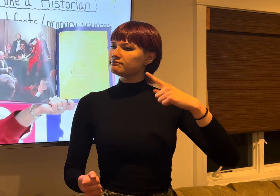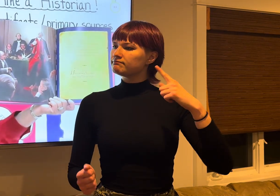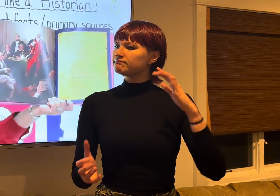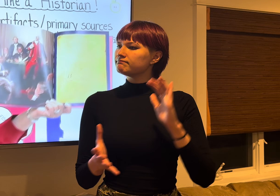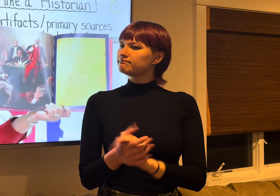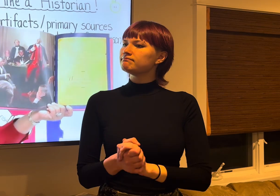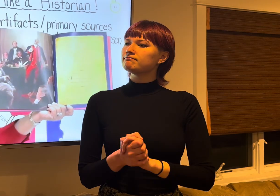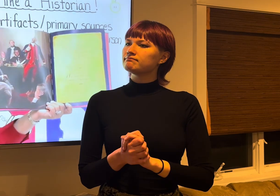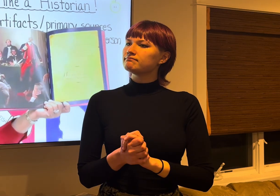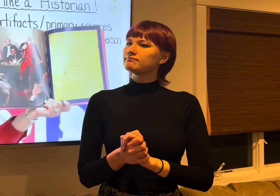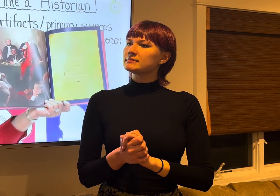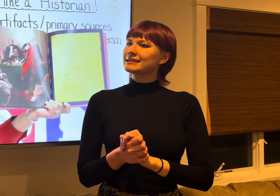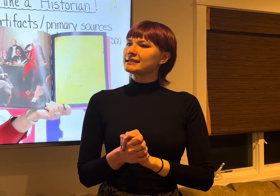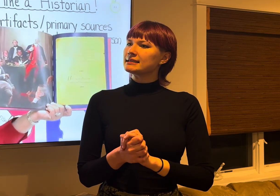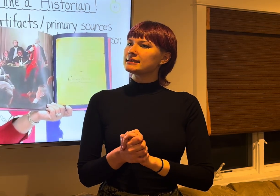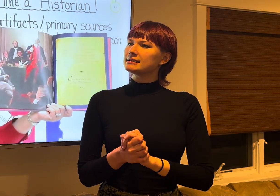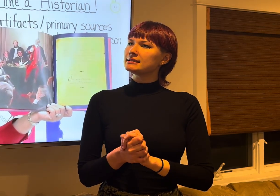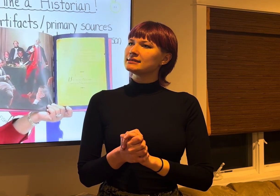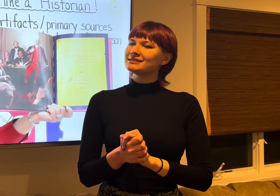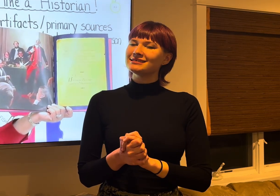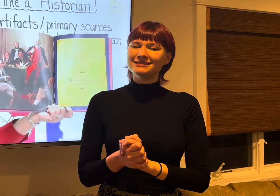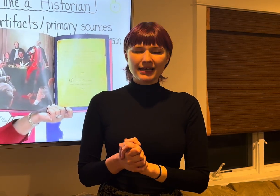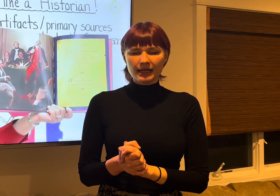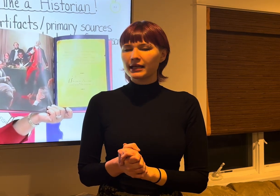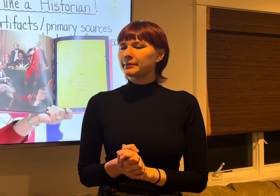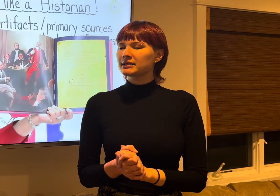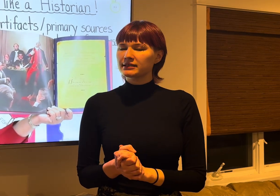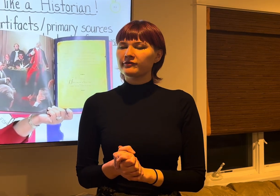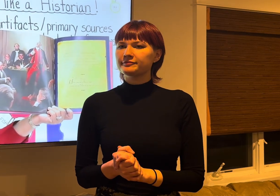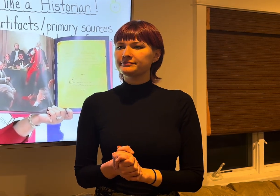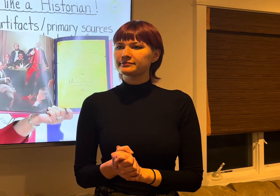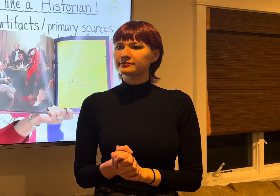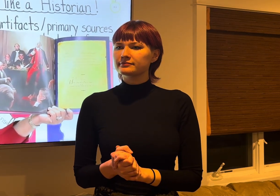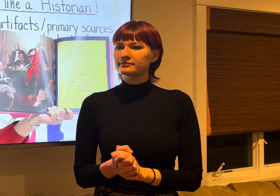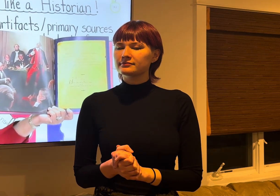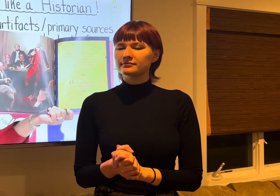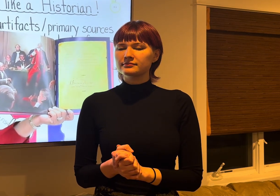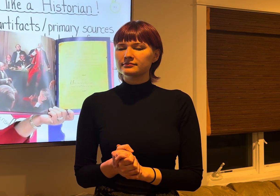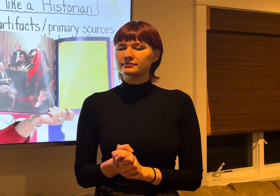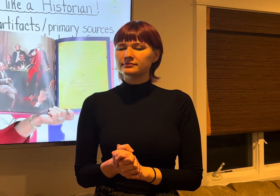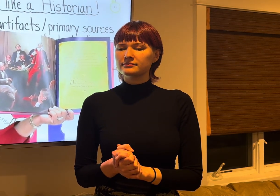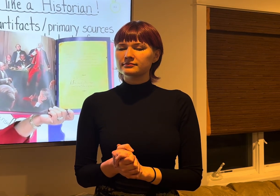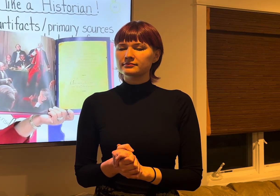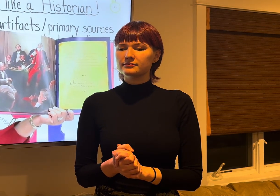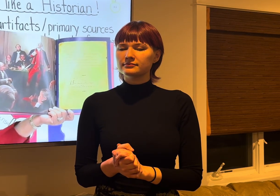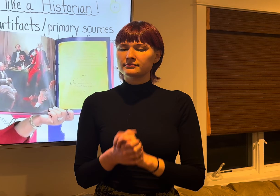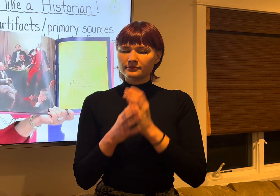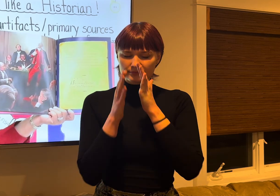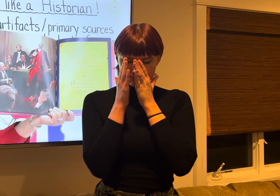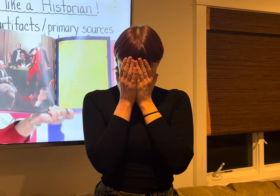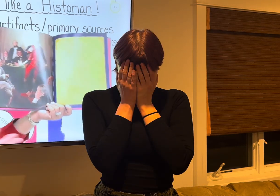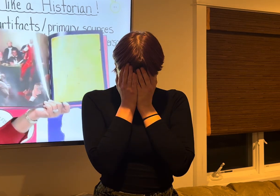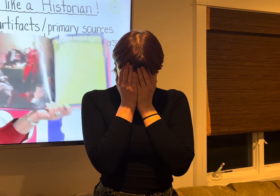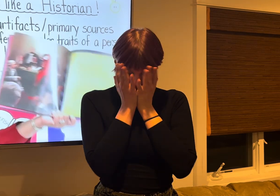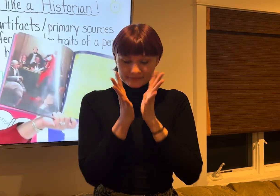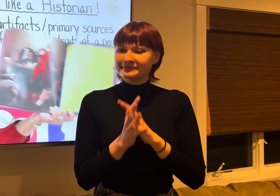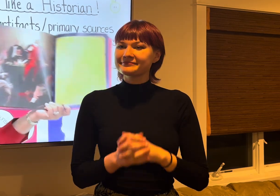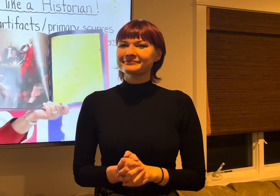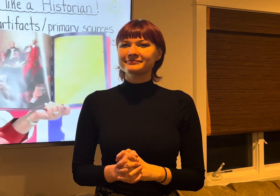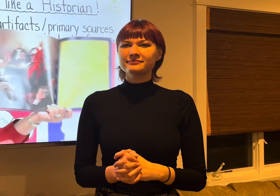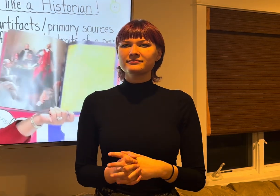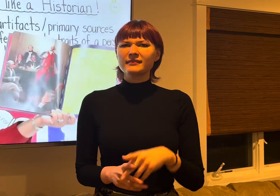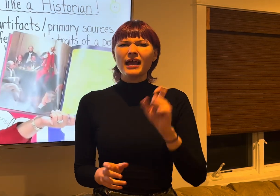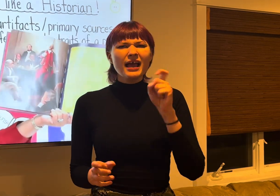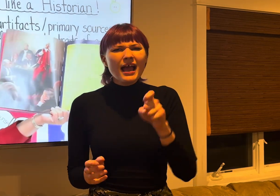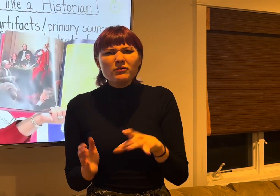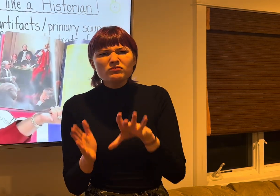Why do you think we colored our portrait of George Washington red or blue in your thoughtful logs? When you look at your thoughtful logs, you had to choose red or